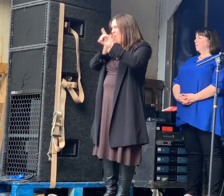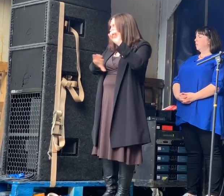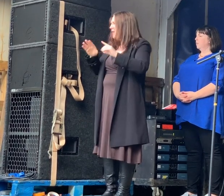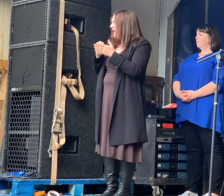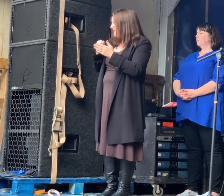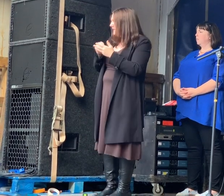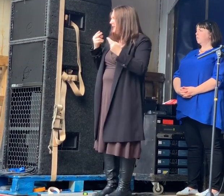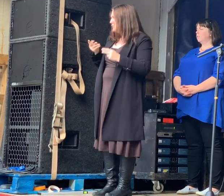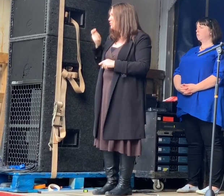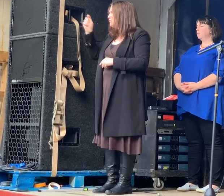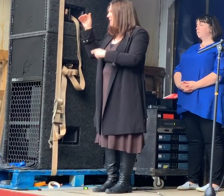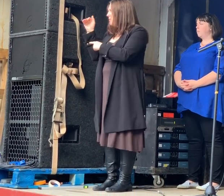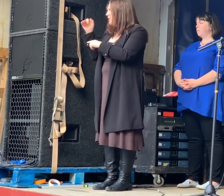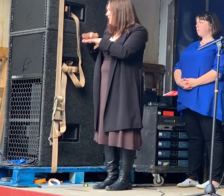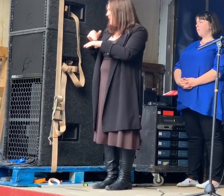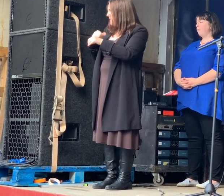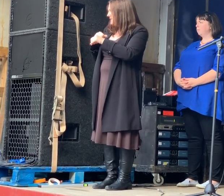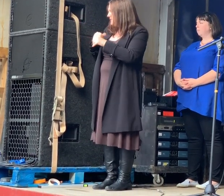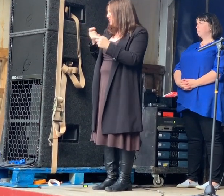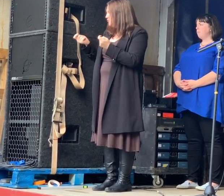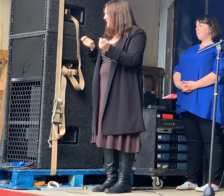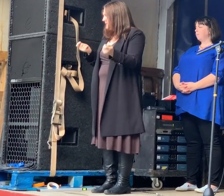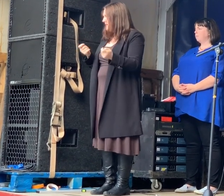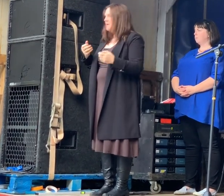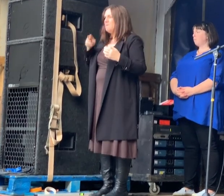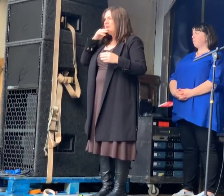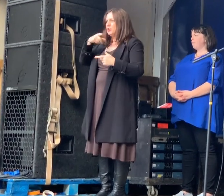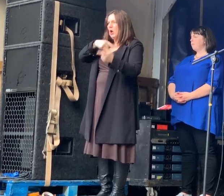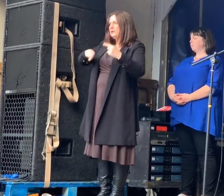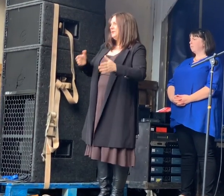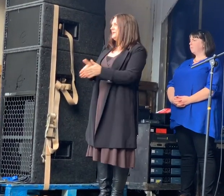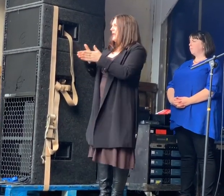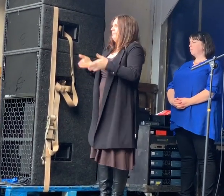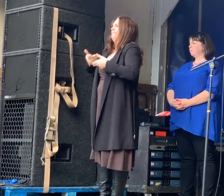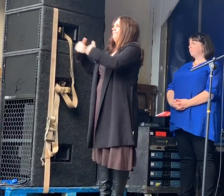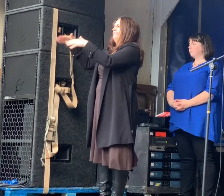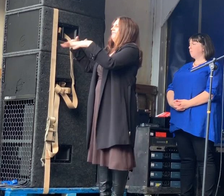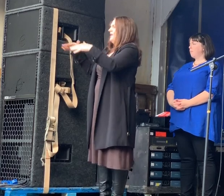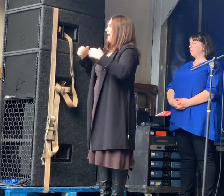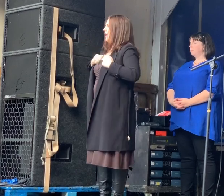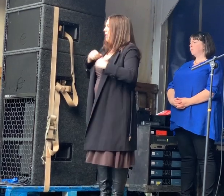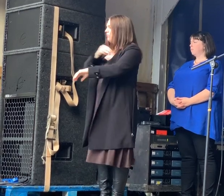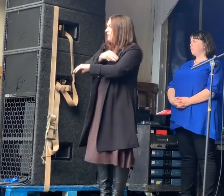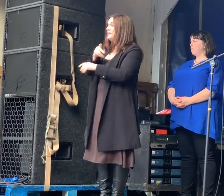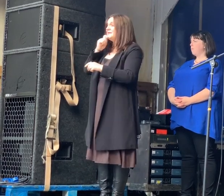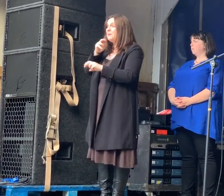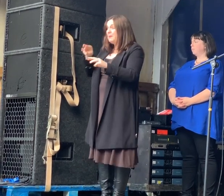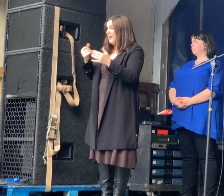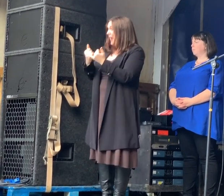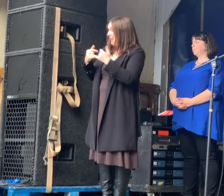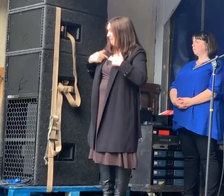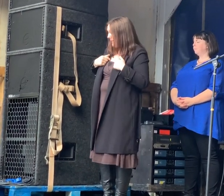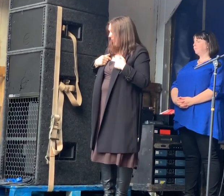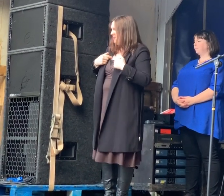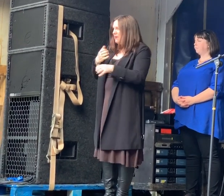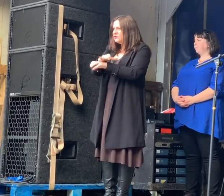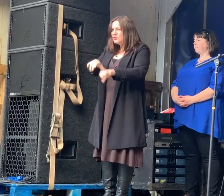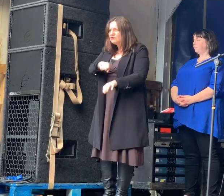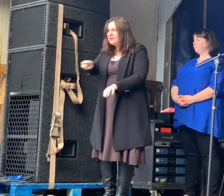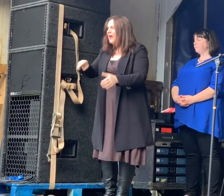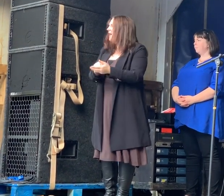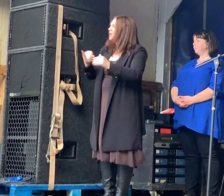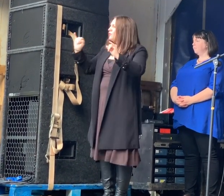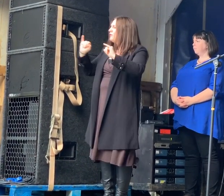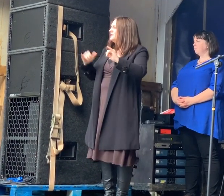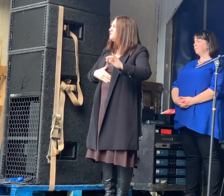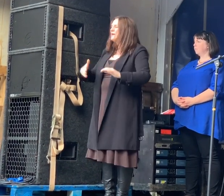medical treatment. Exporting our problems tells people like me, like my children, and those facing crisis pregnancies that